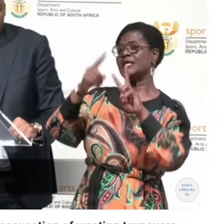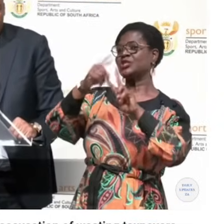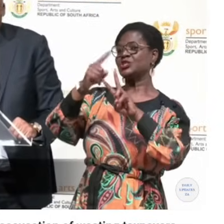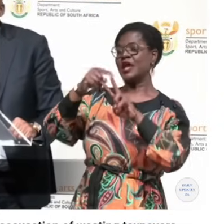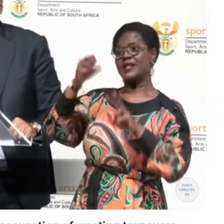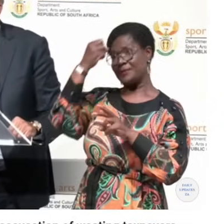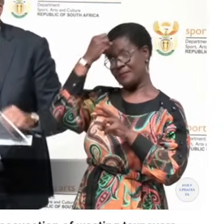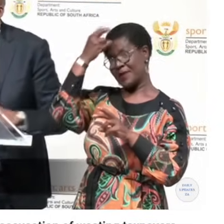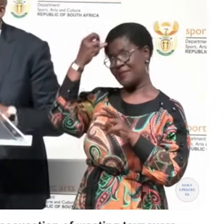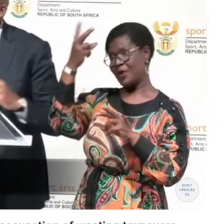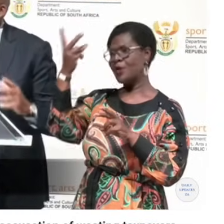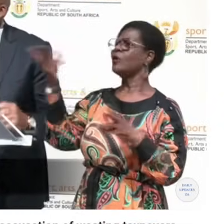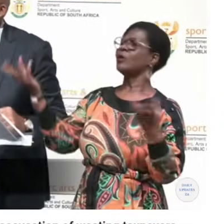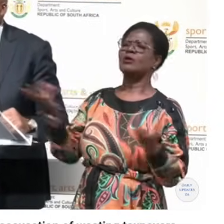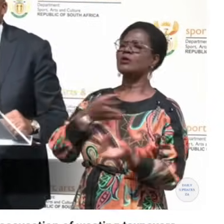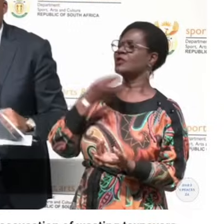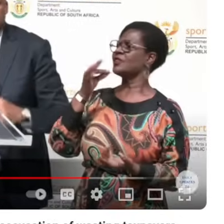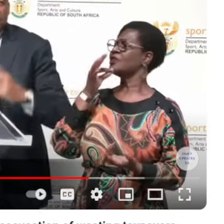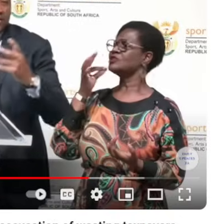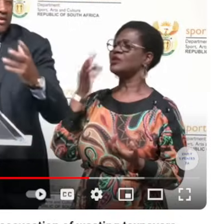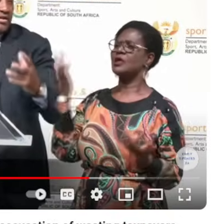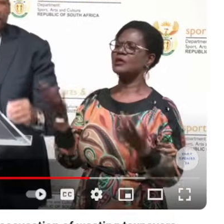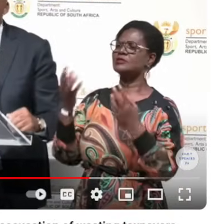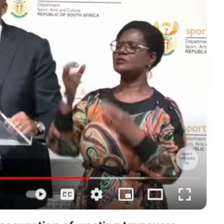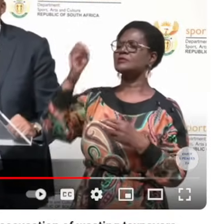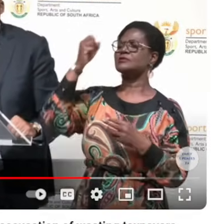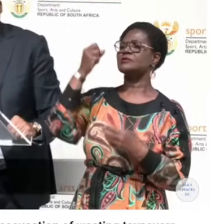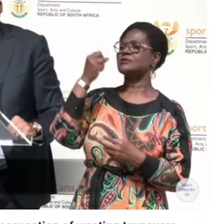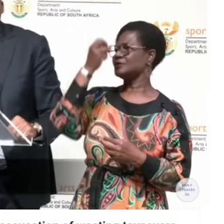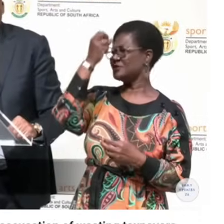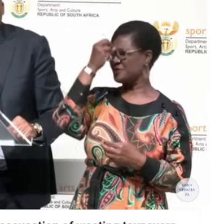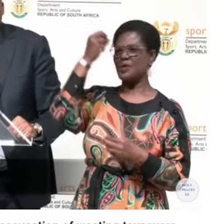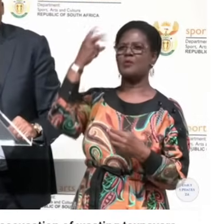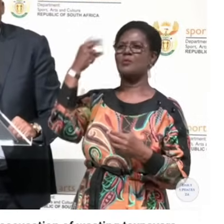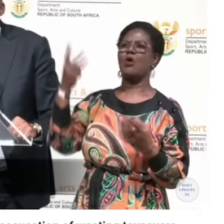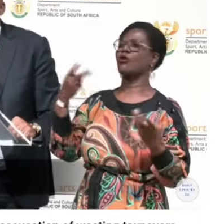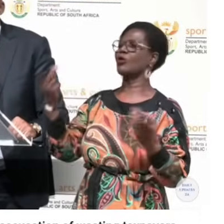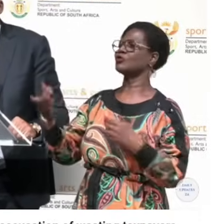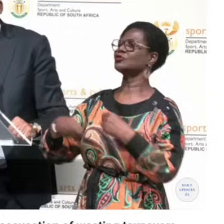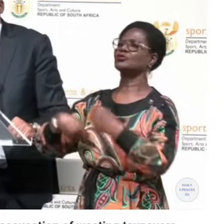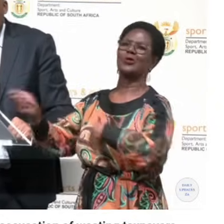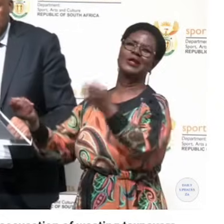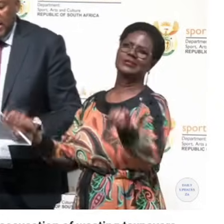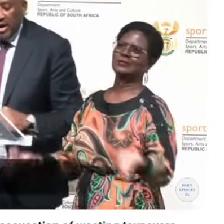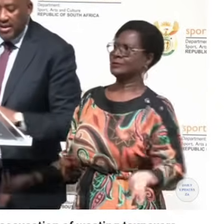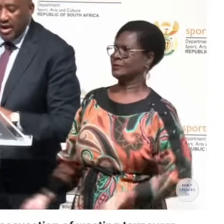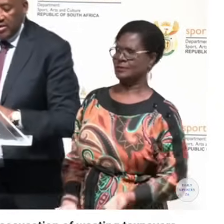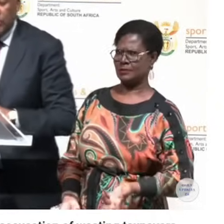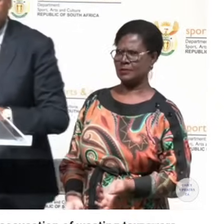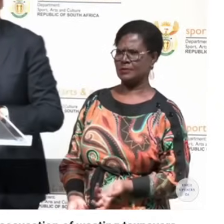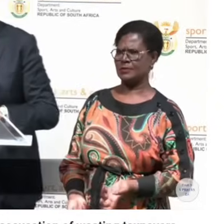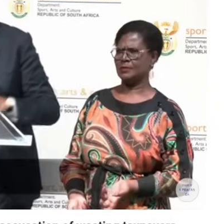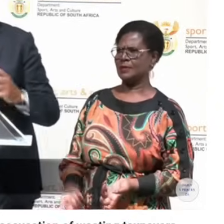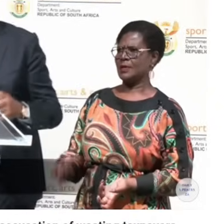Springbok. They say the Springboks are being the Springboks are being sold, all those things. I think I